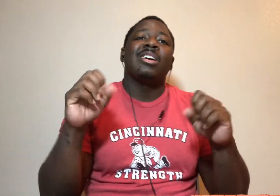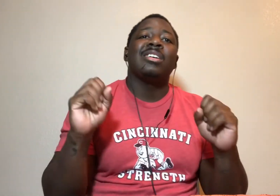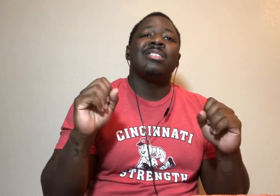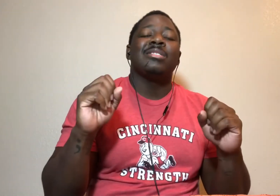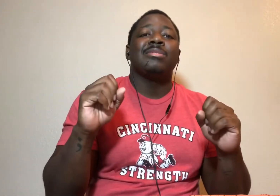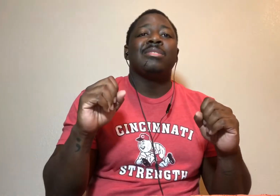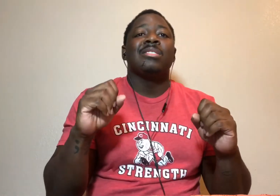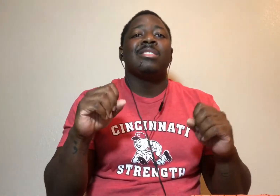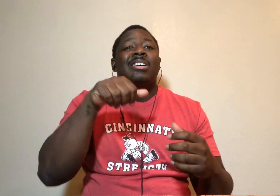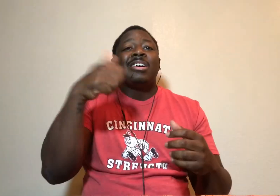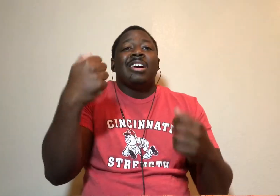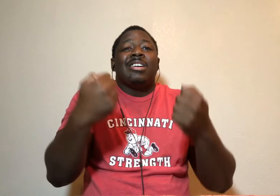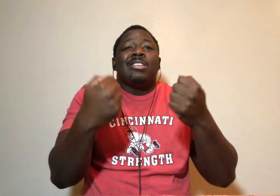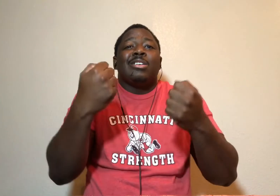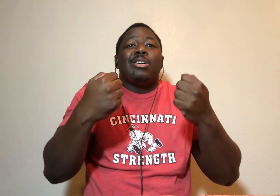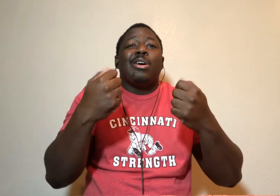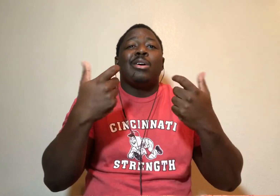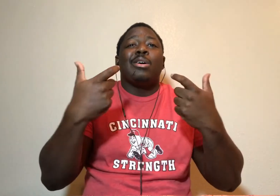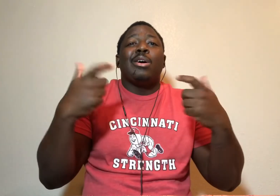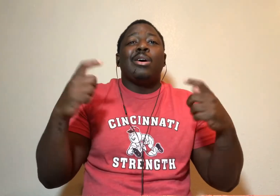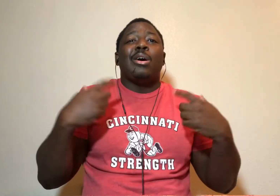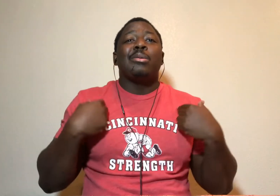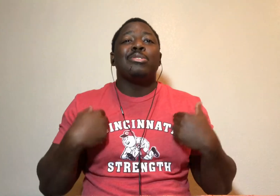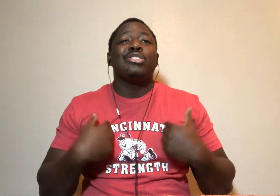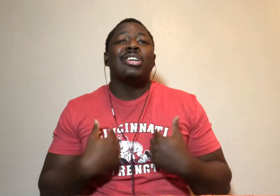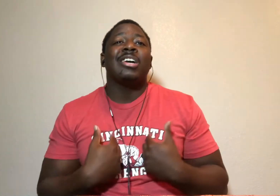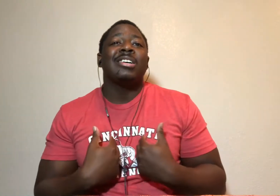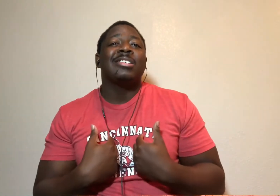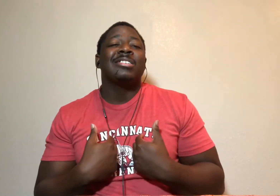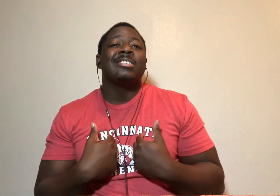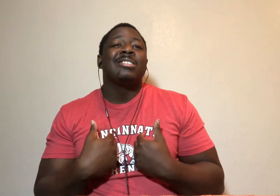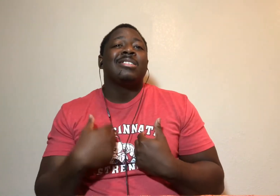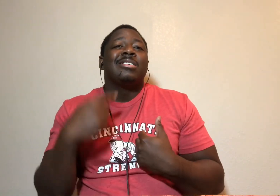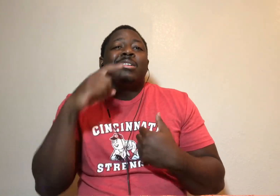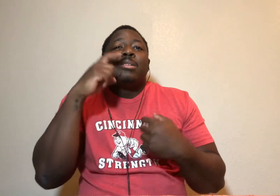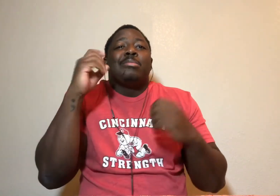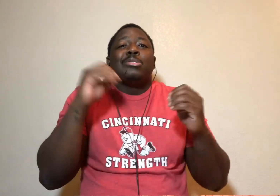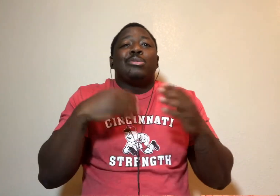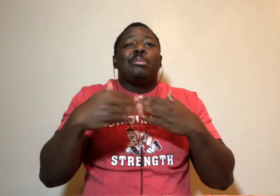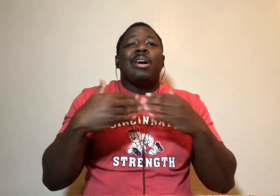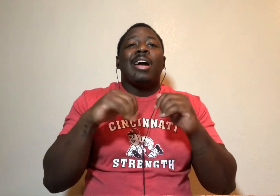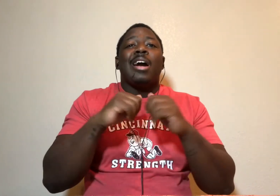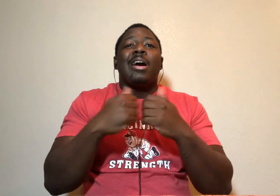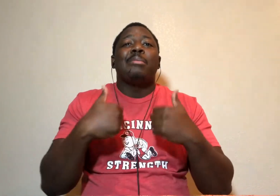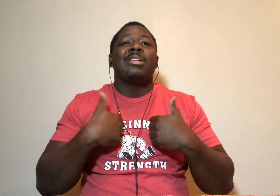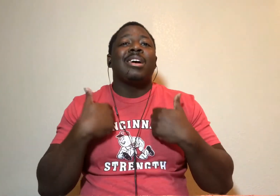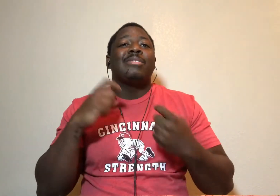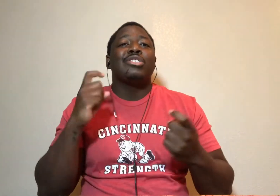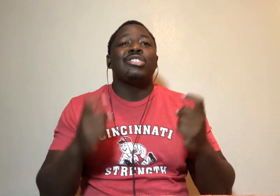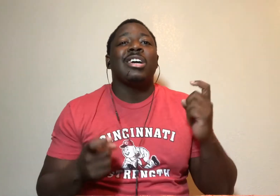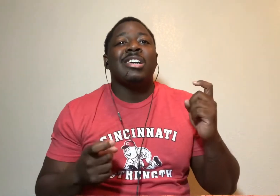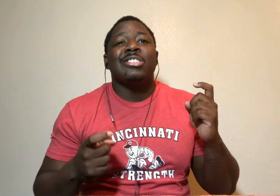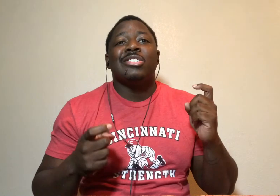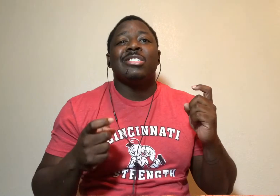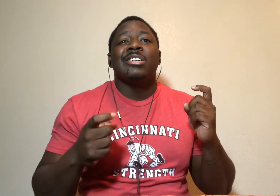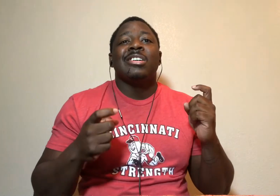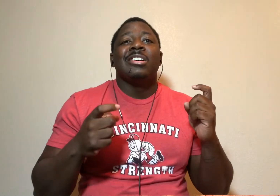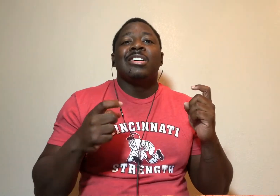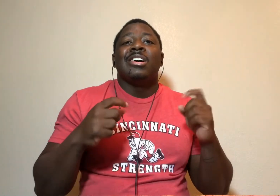take. Another foreign or a bigger change. Because no matter how my life has changed,